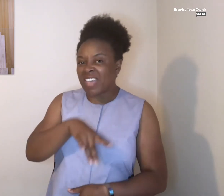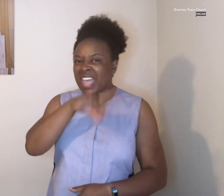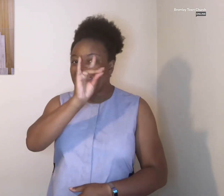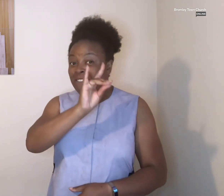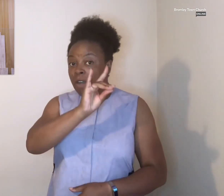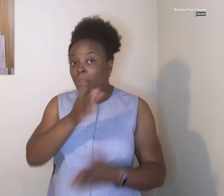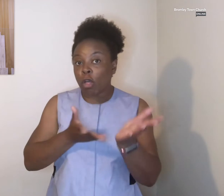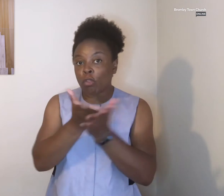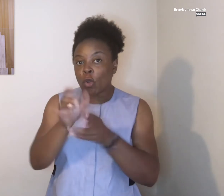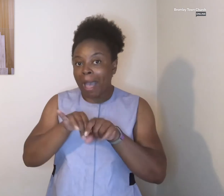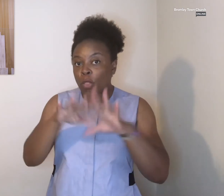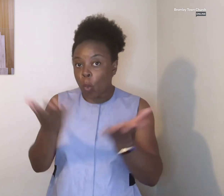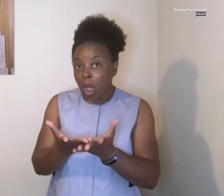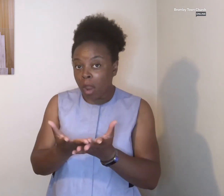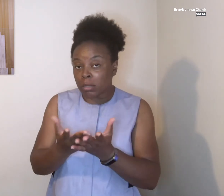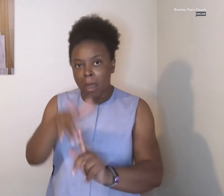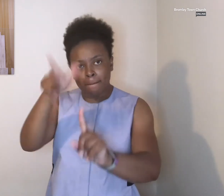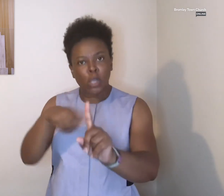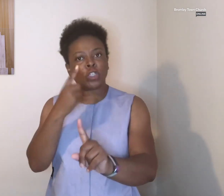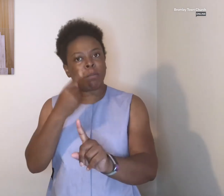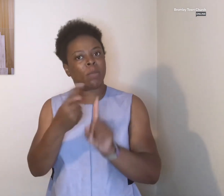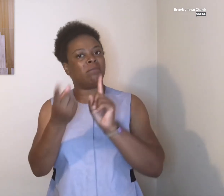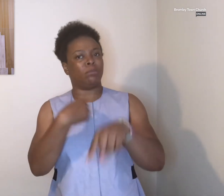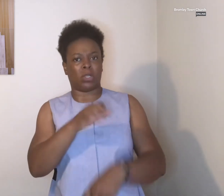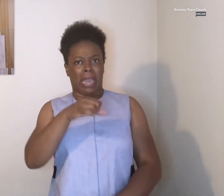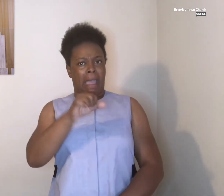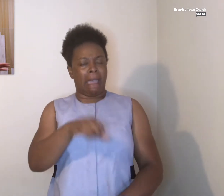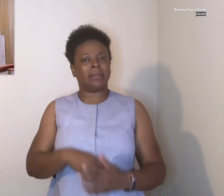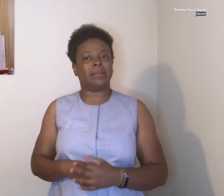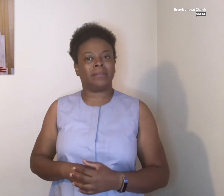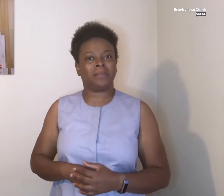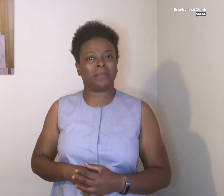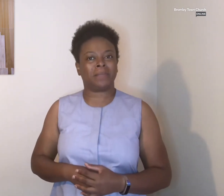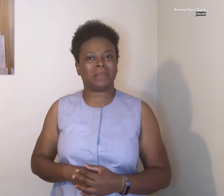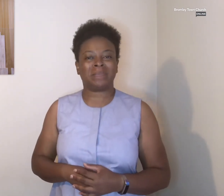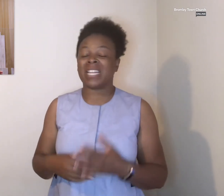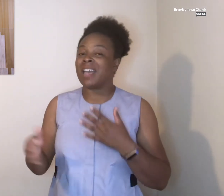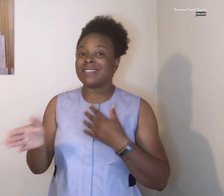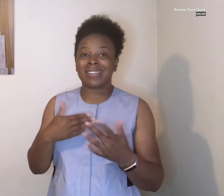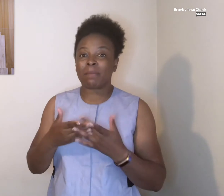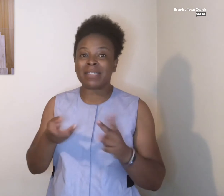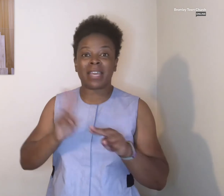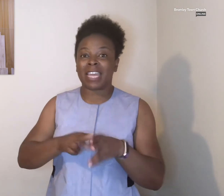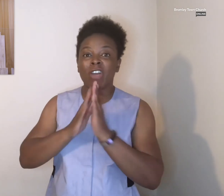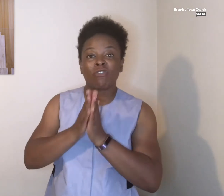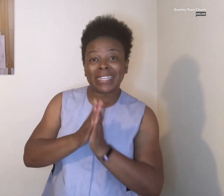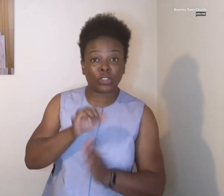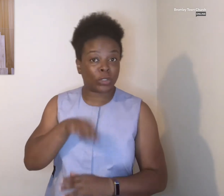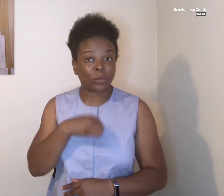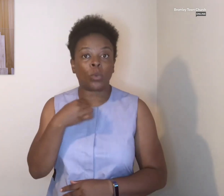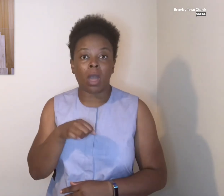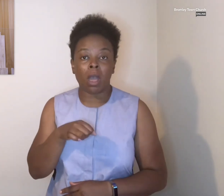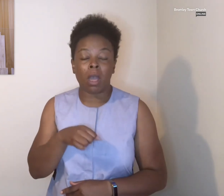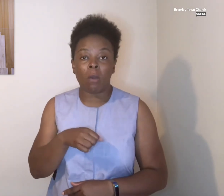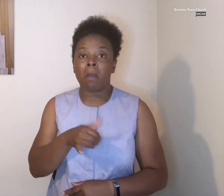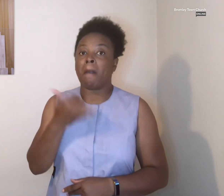in the world, then that person would probably say yes. You see, regardless of our religious convictions, if I